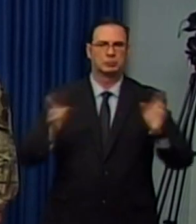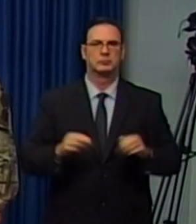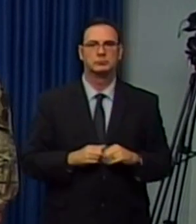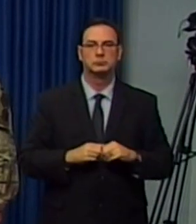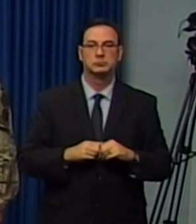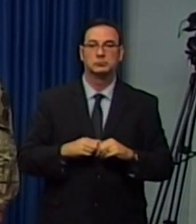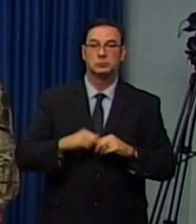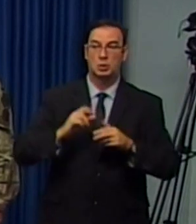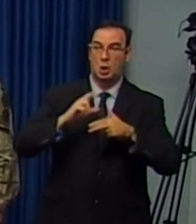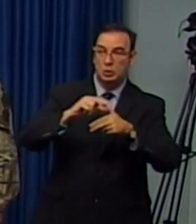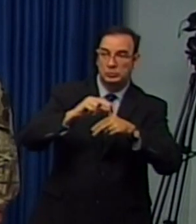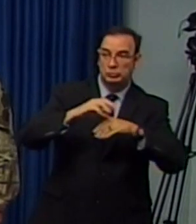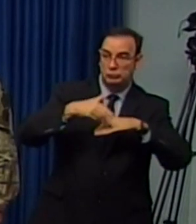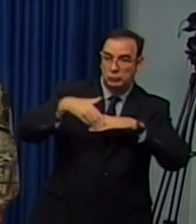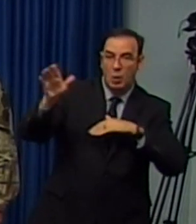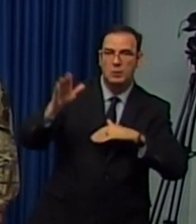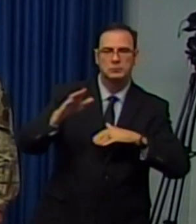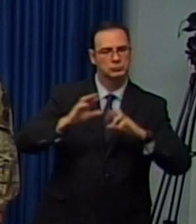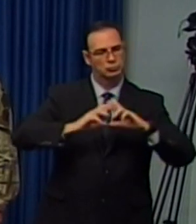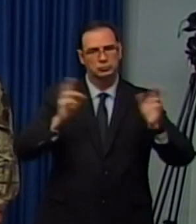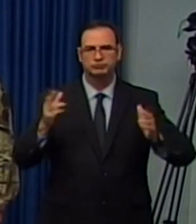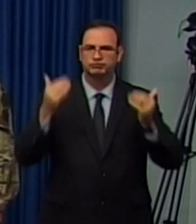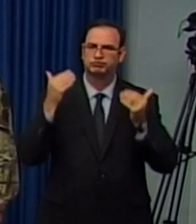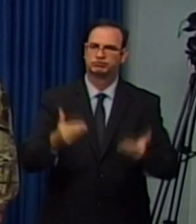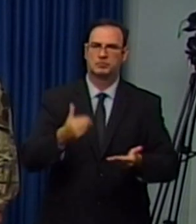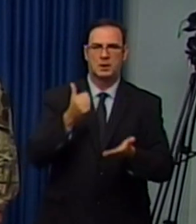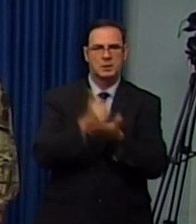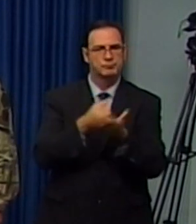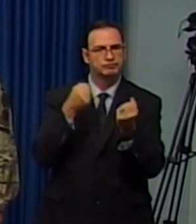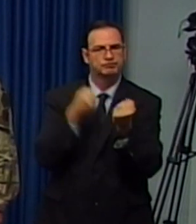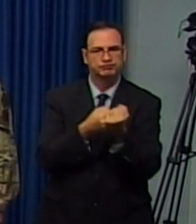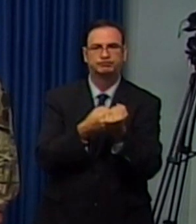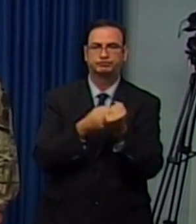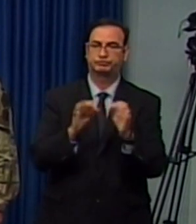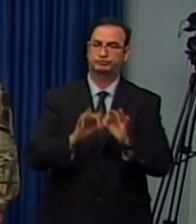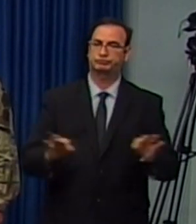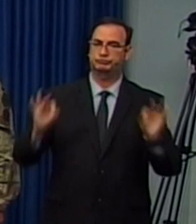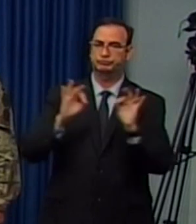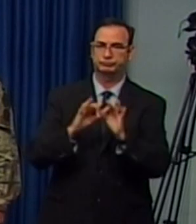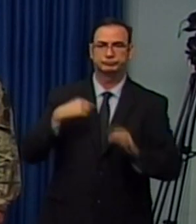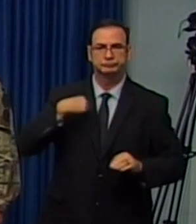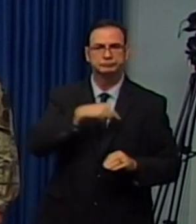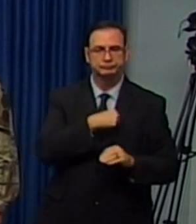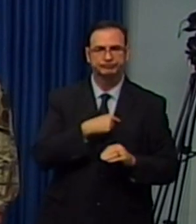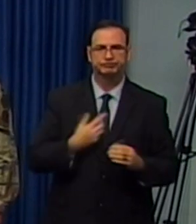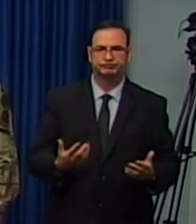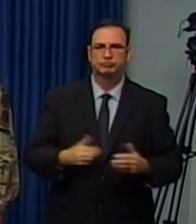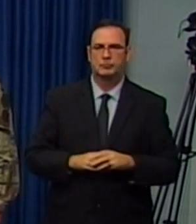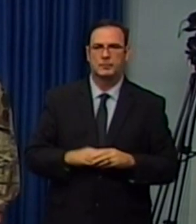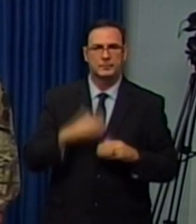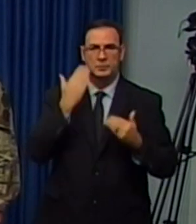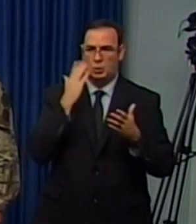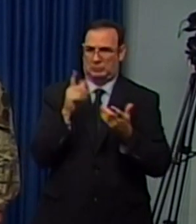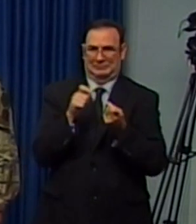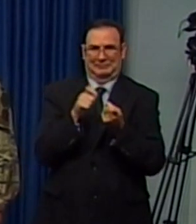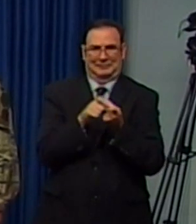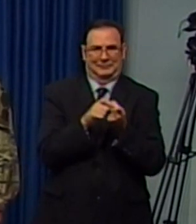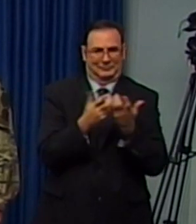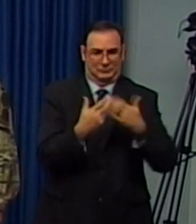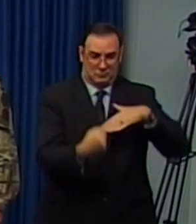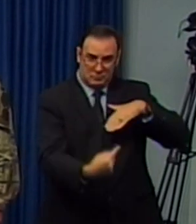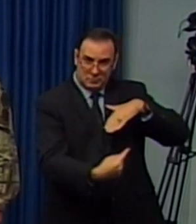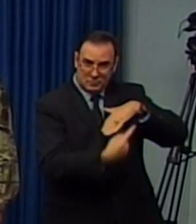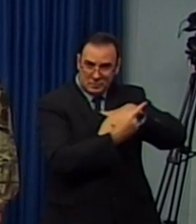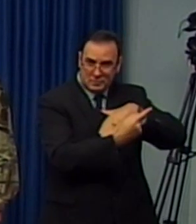And so that is obviously something that's very, very important to us. We, because since we don't know the exact path, I mean, the amount